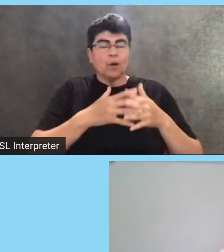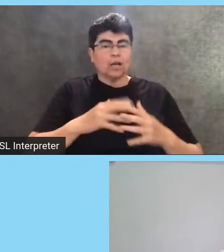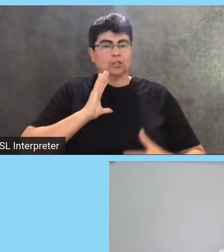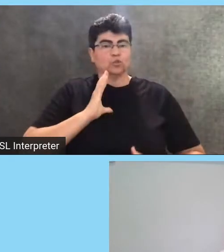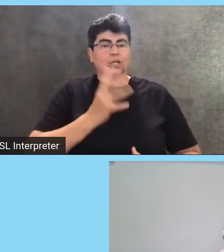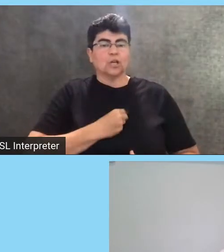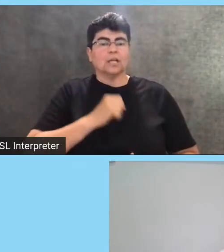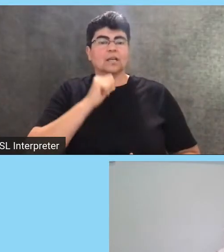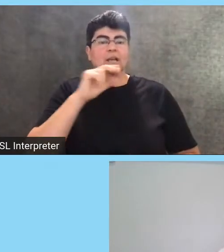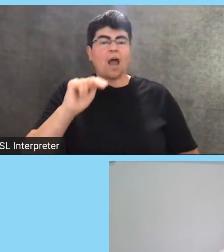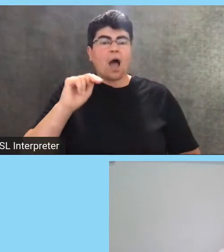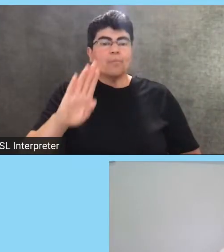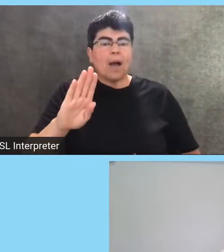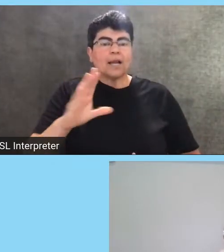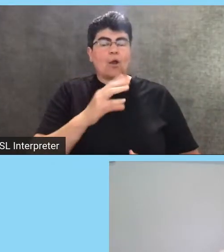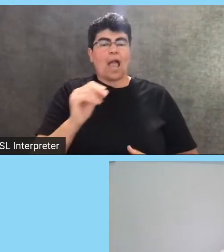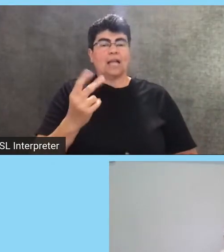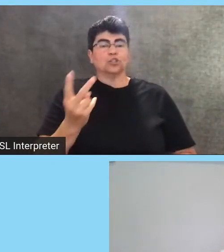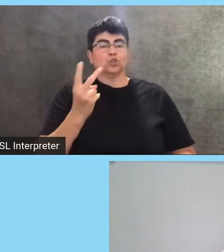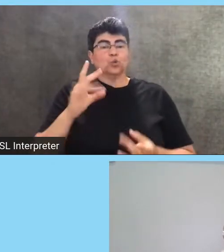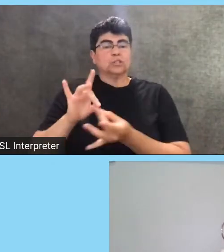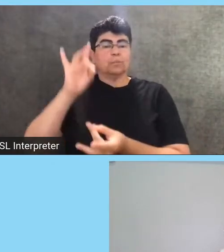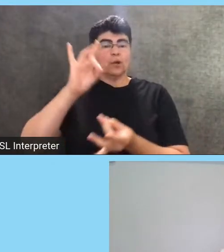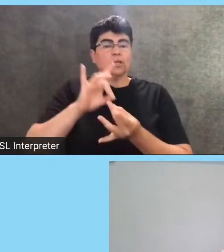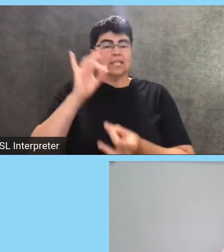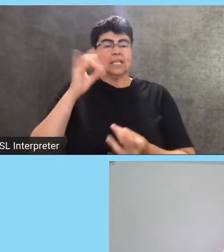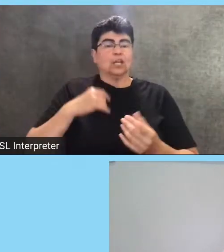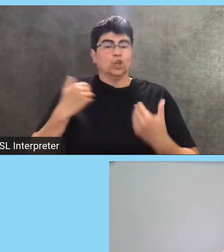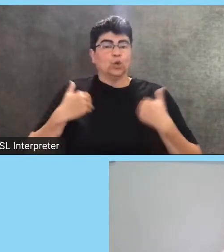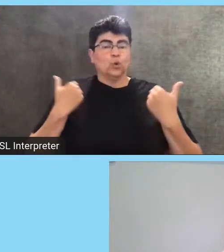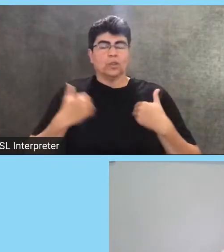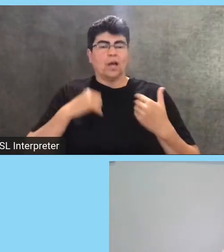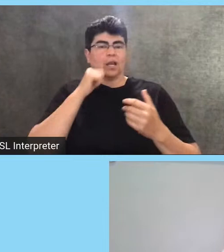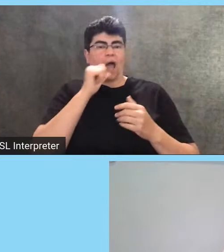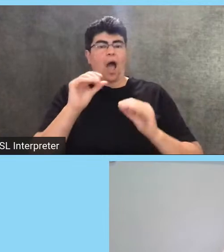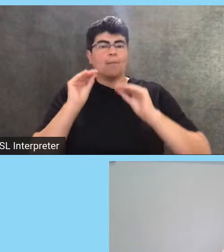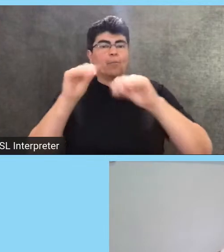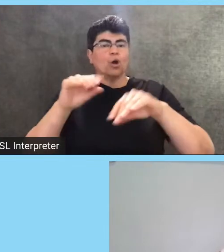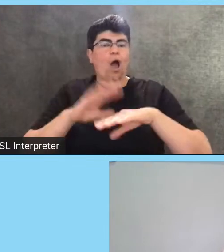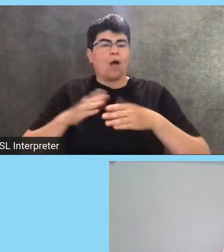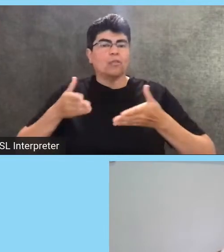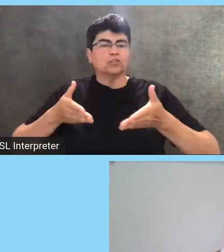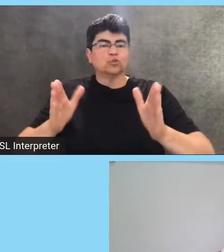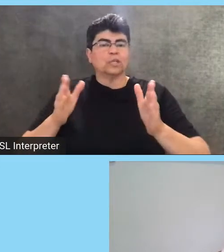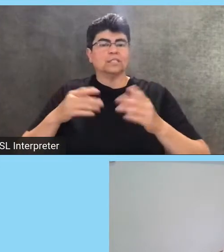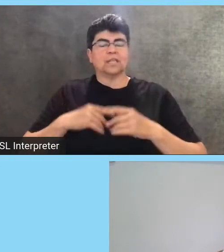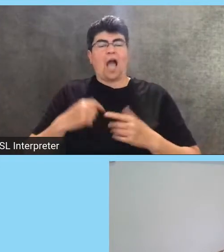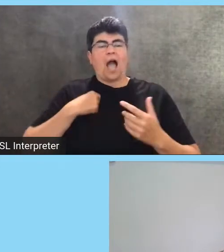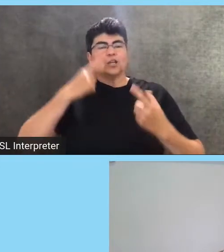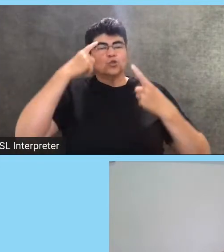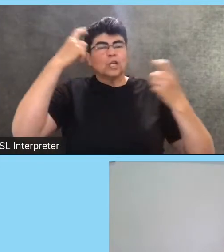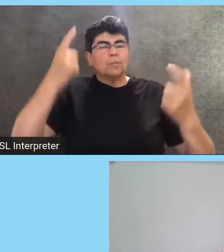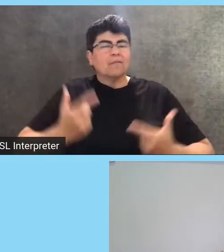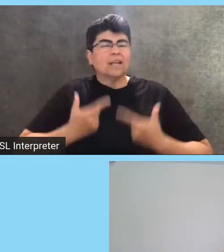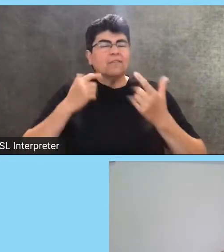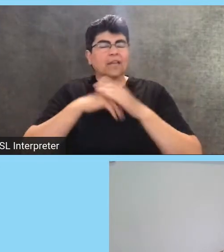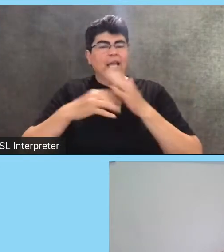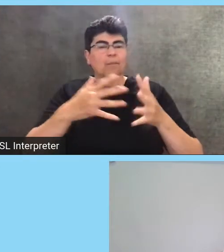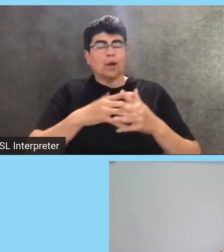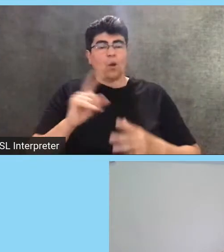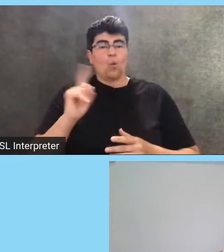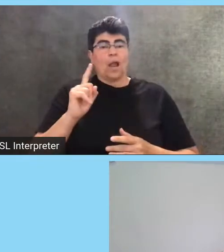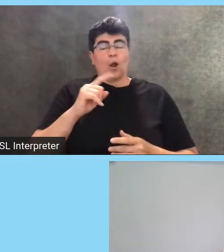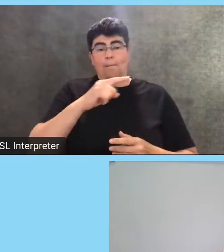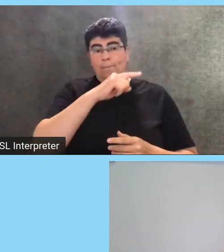transgender, non-binary, and two-spirited youth are not put on the streets. I dream of living in an America where